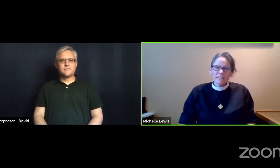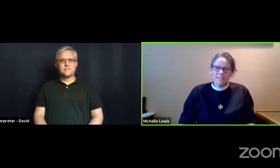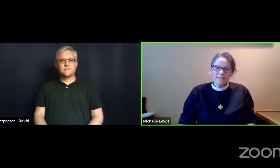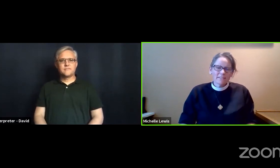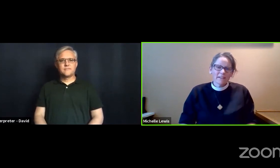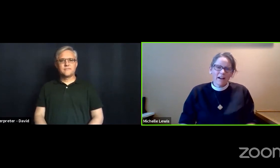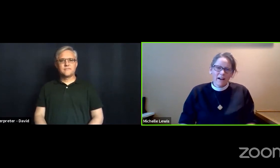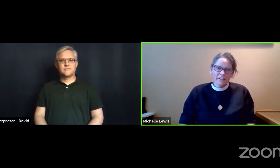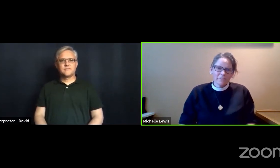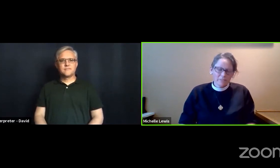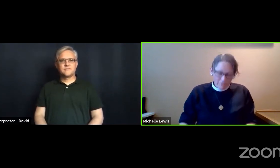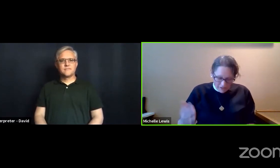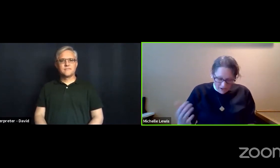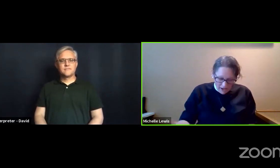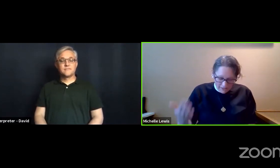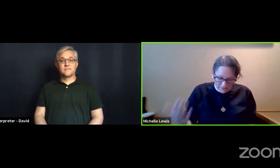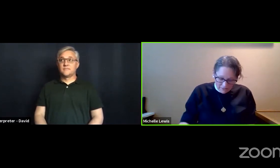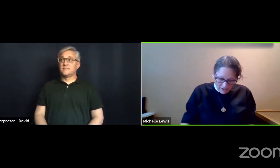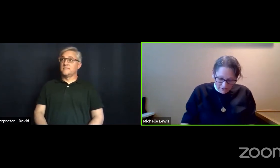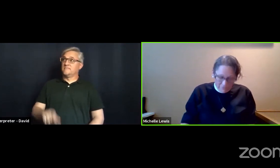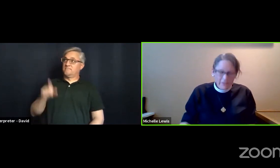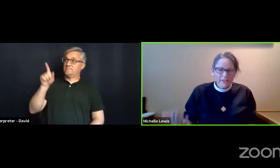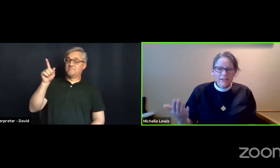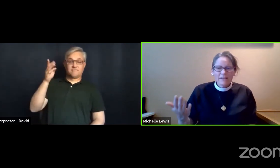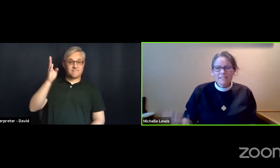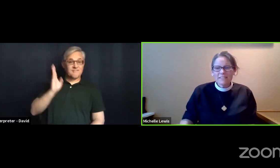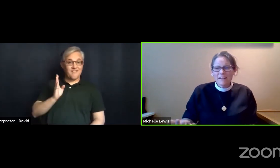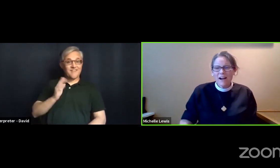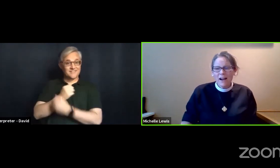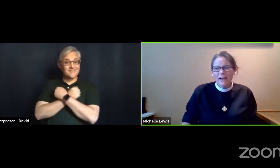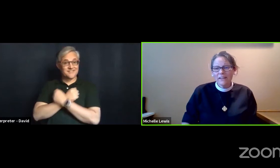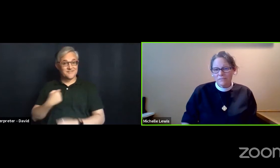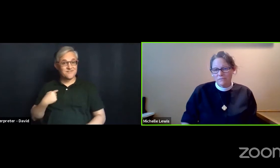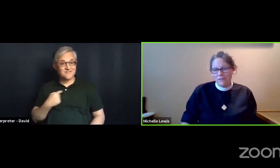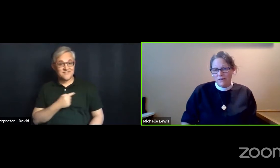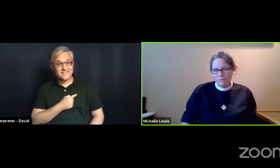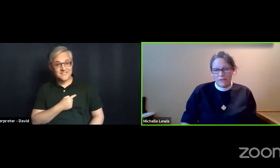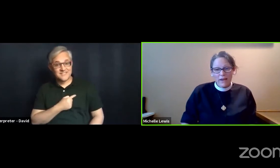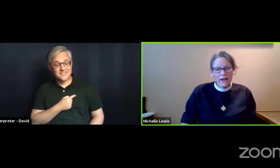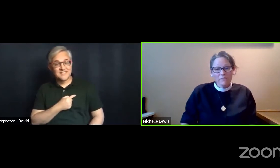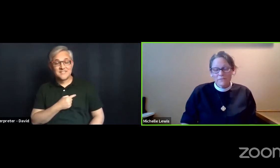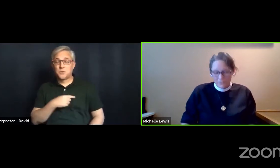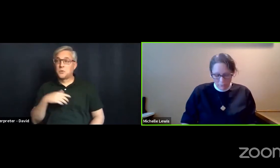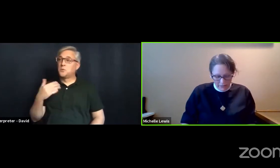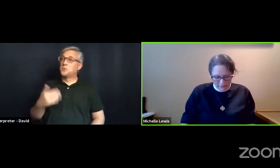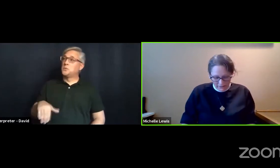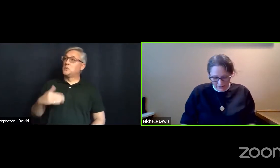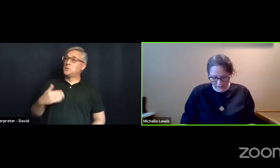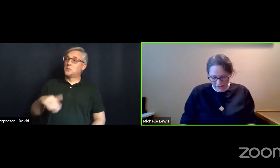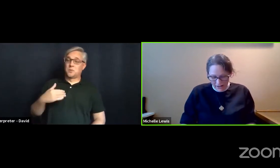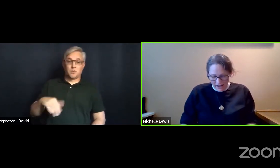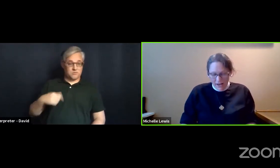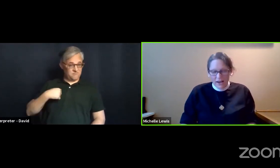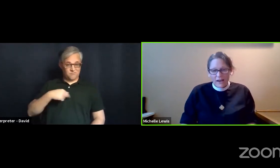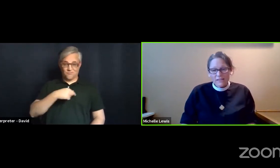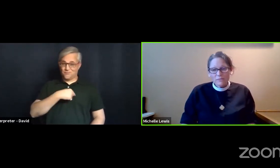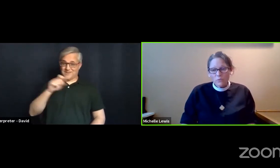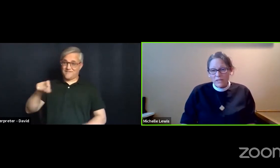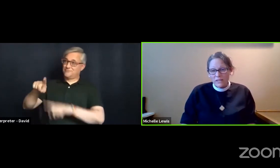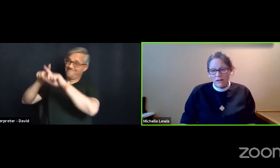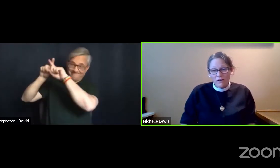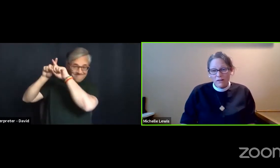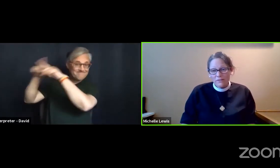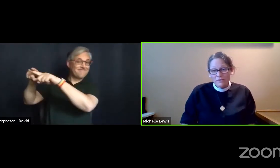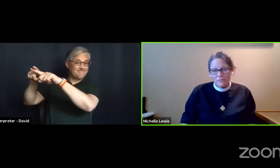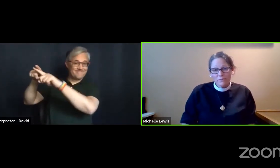And this is the kind of love, God's love is the kind of love we have to depend on as